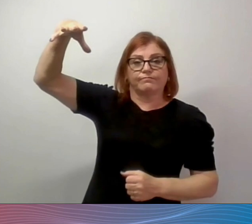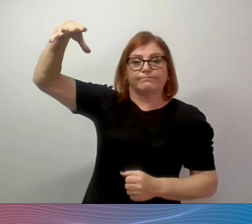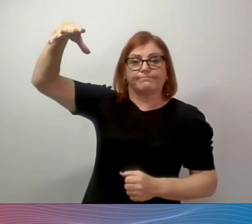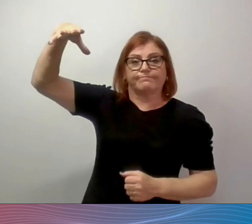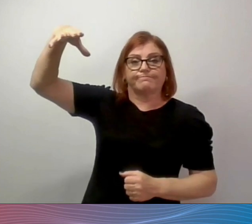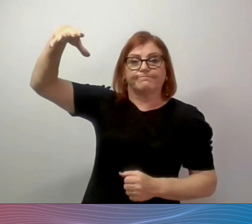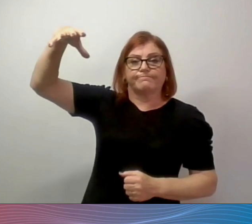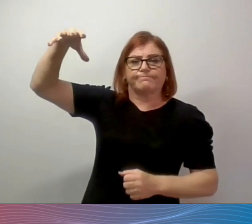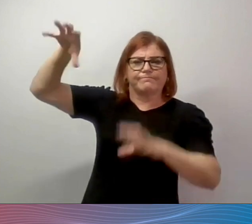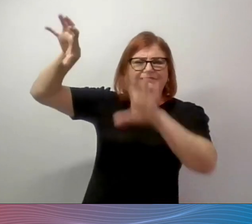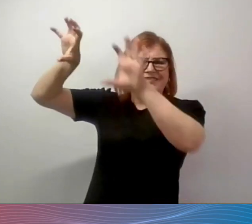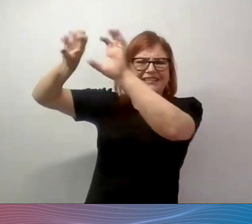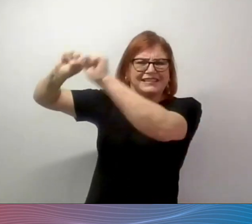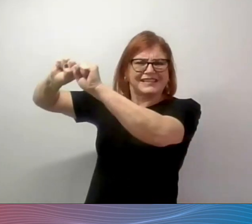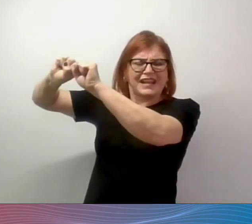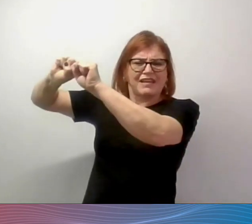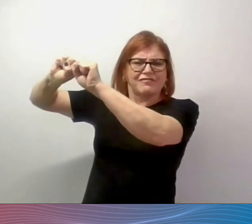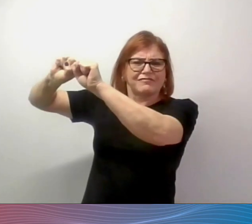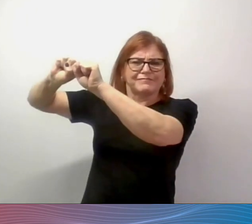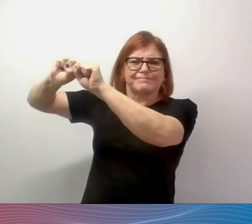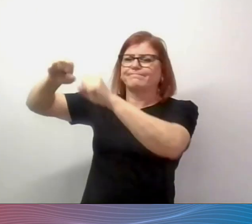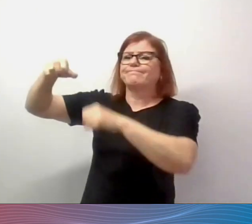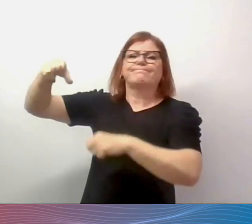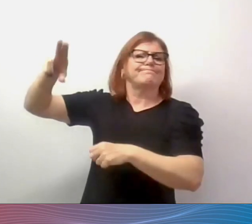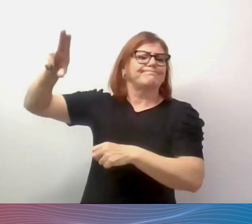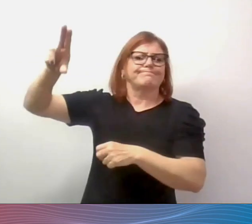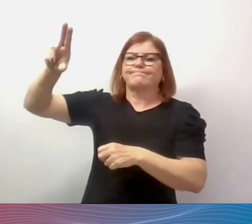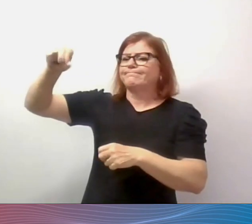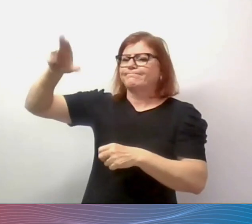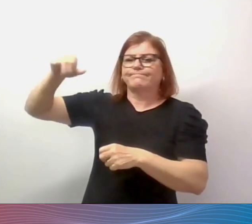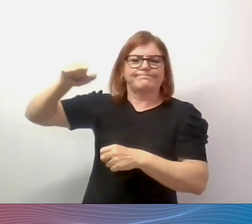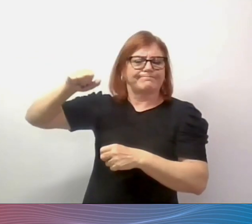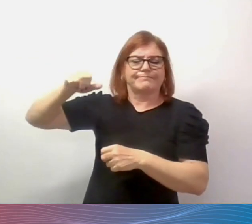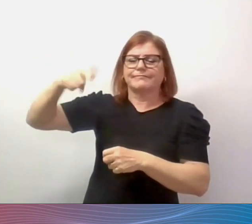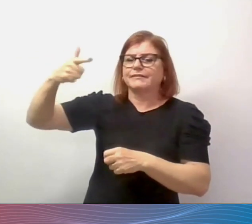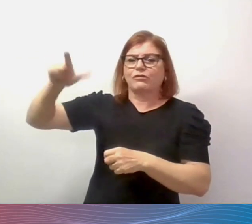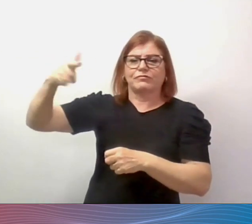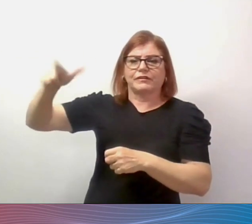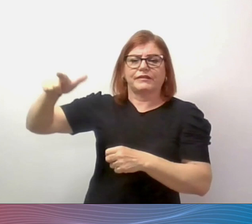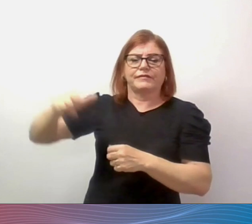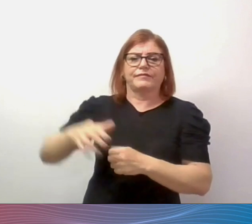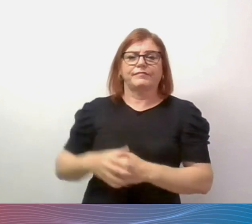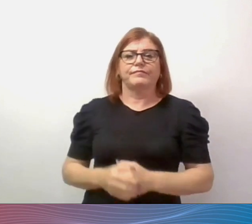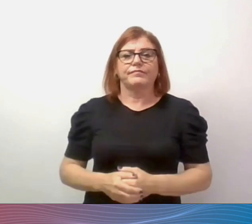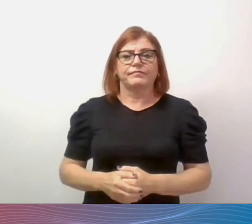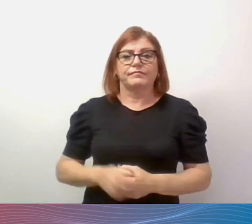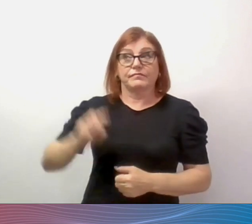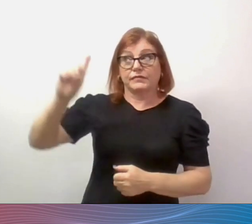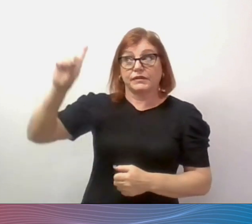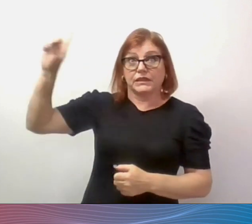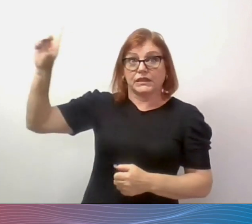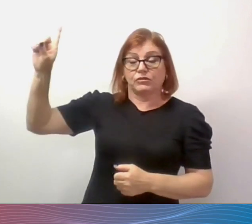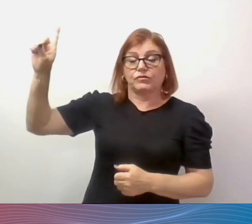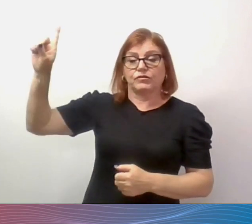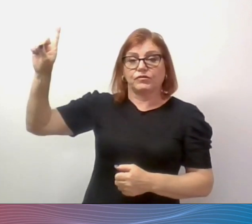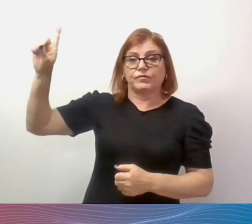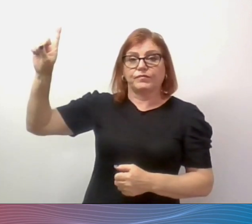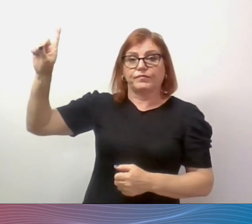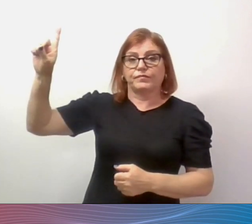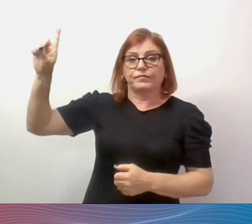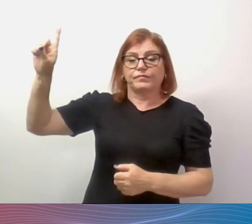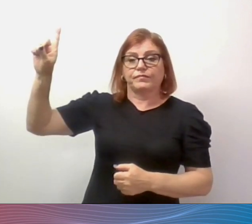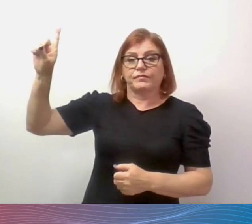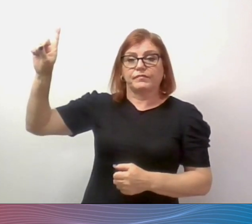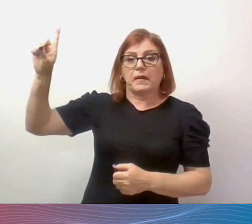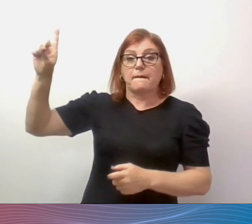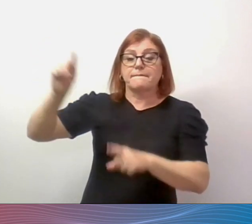nenhuma. There is no darkness at all in him. Isso é da parte de Deus. This is from God's end. Mas quando ele chega